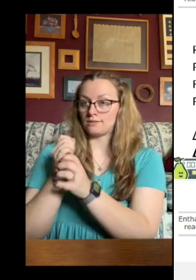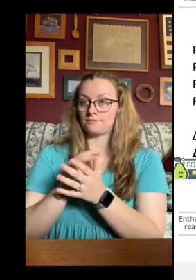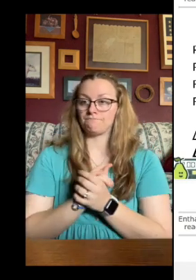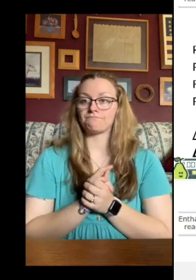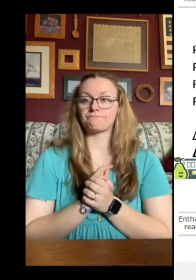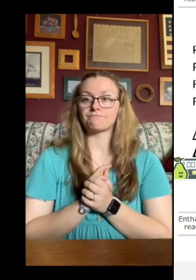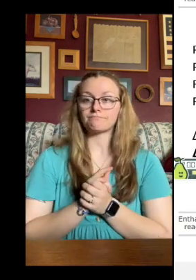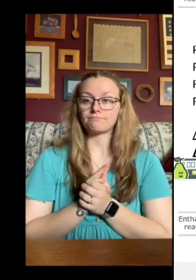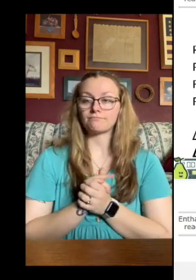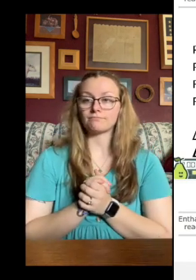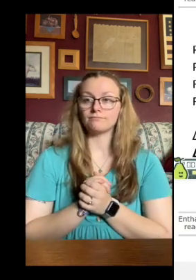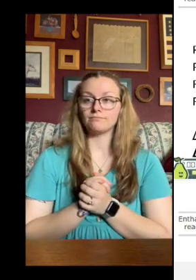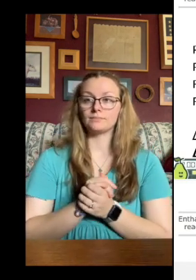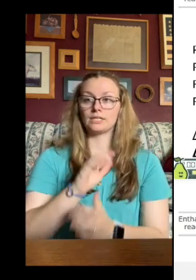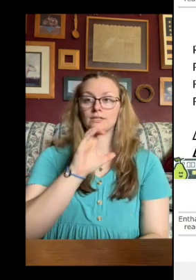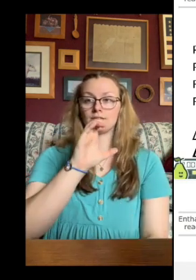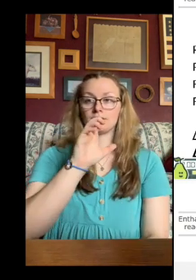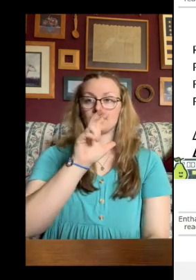C3H8,